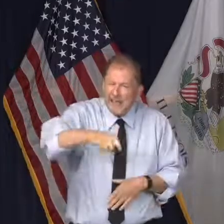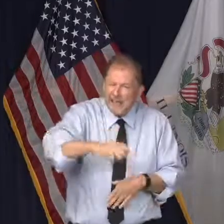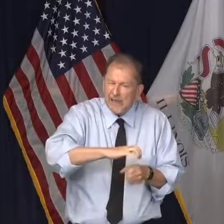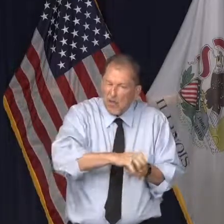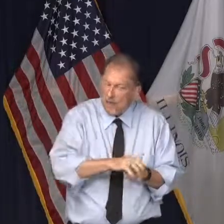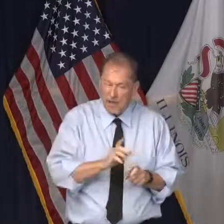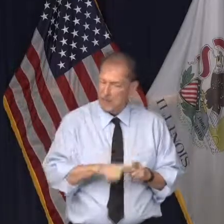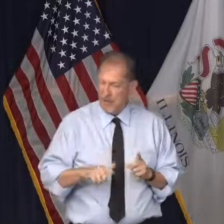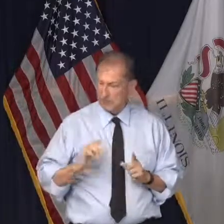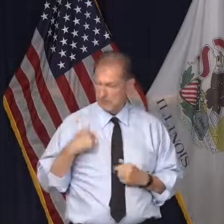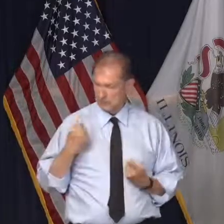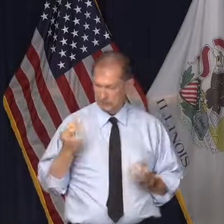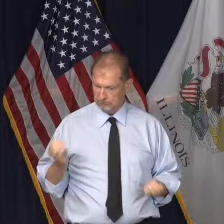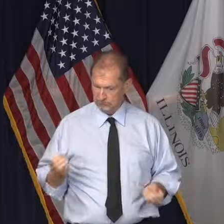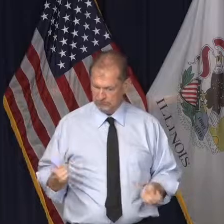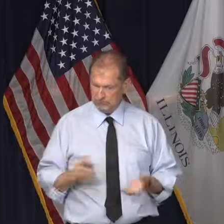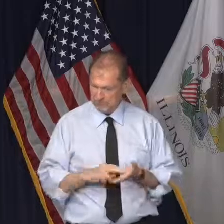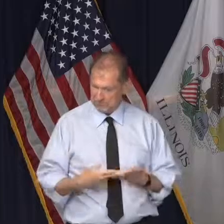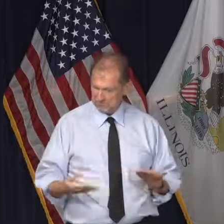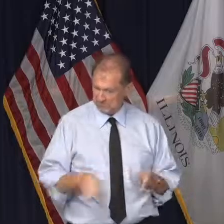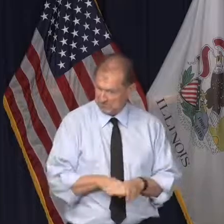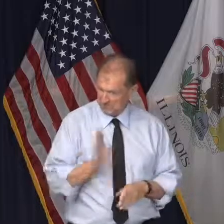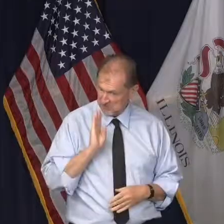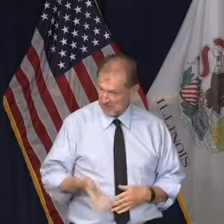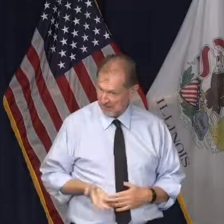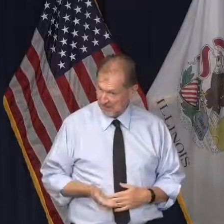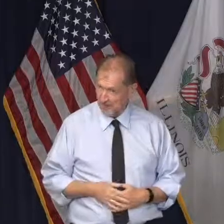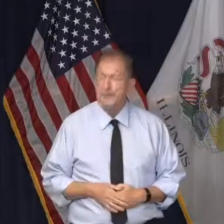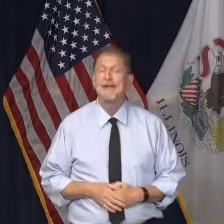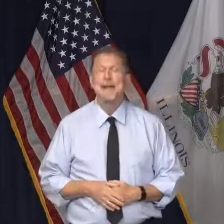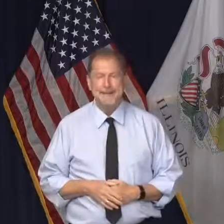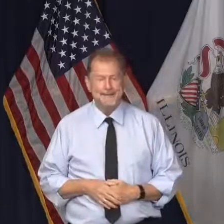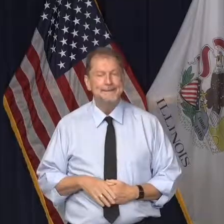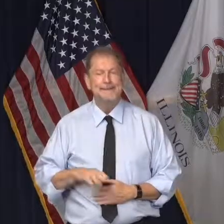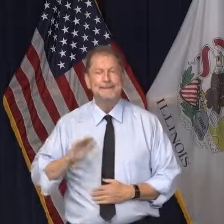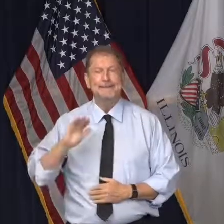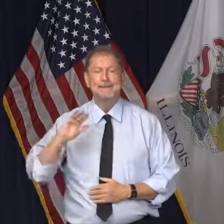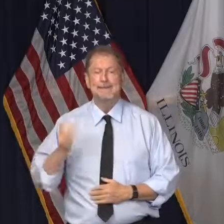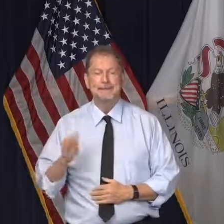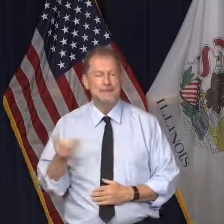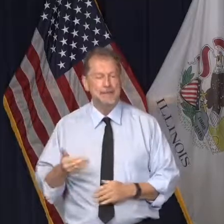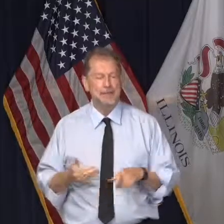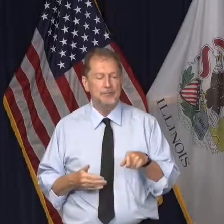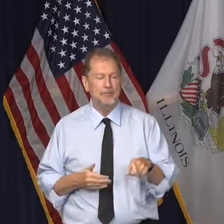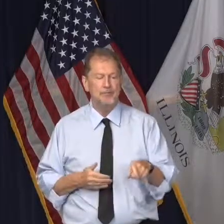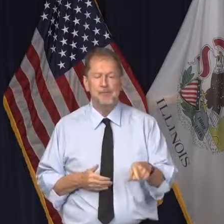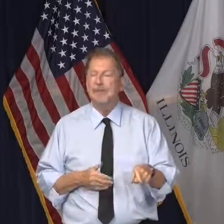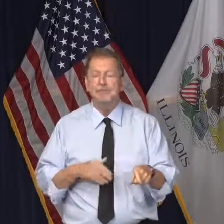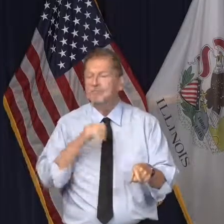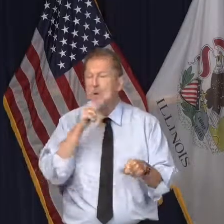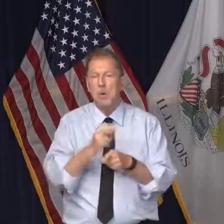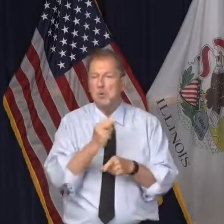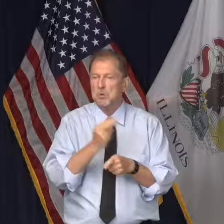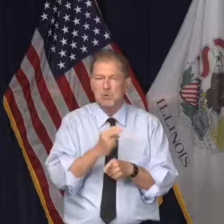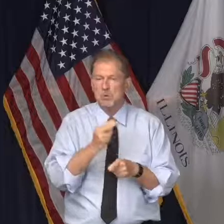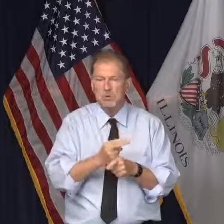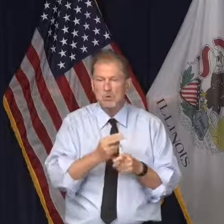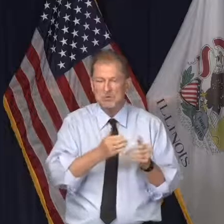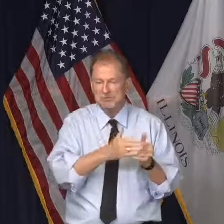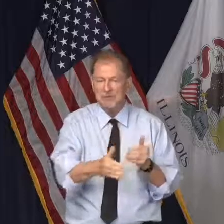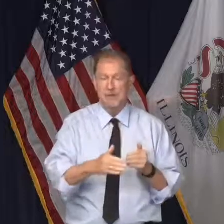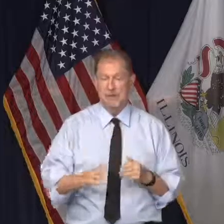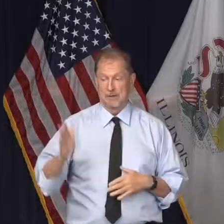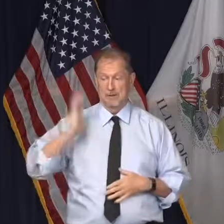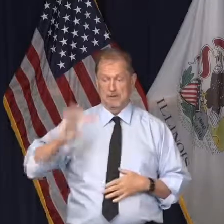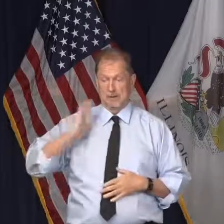this fall and winter? It's not now a likely location for us to transfer people to. Remember that in the midst of the worst